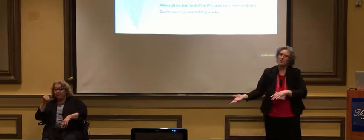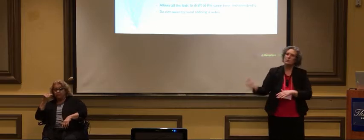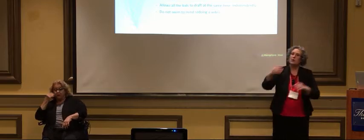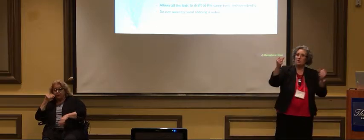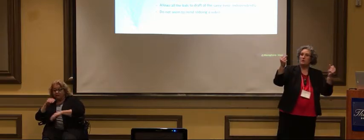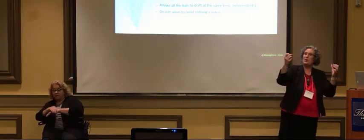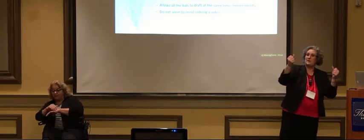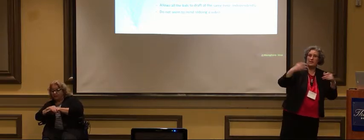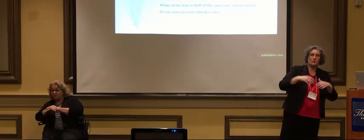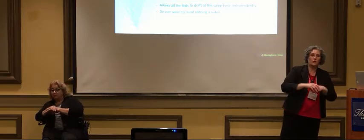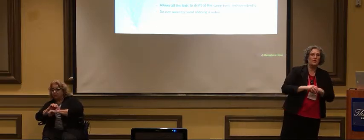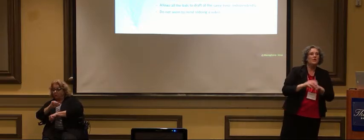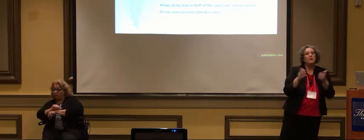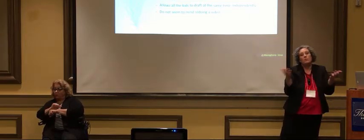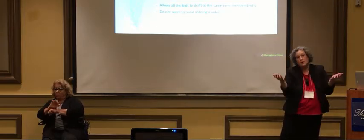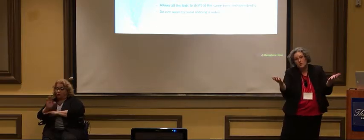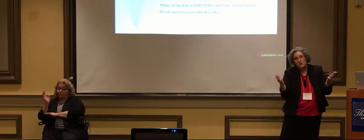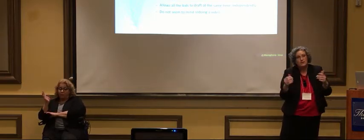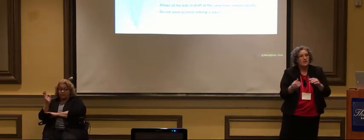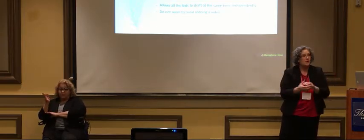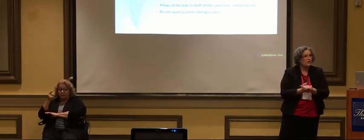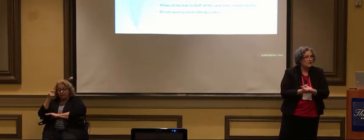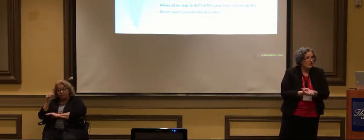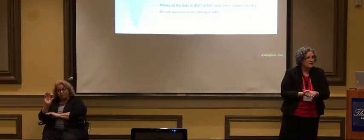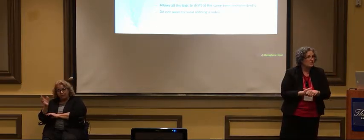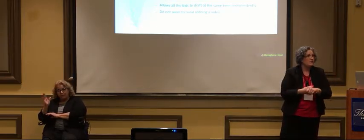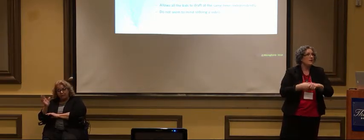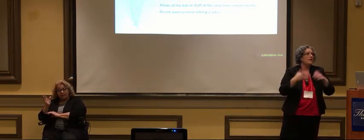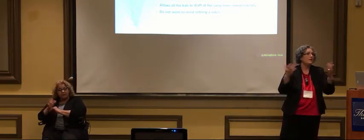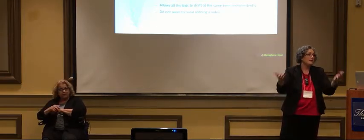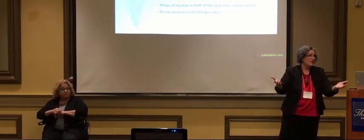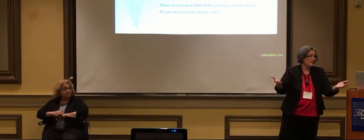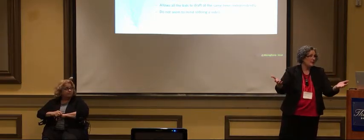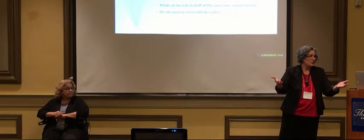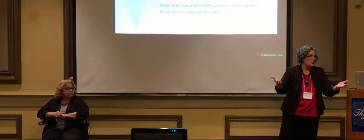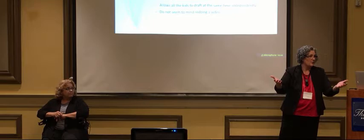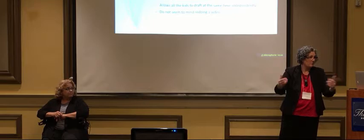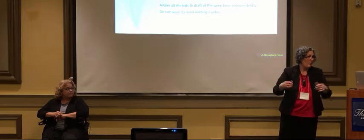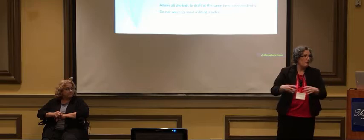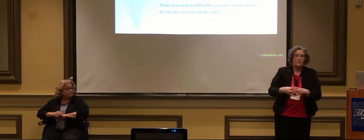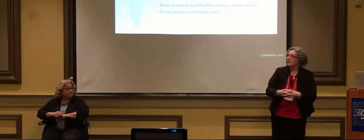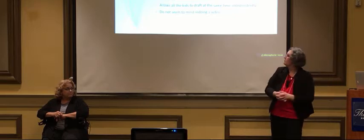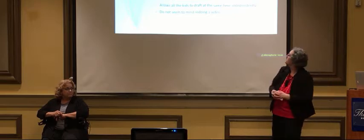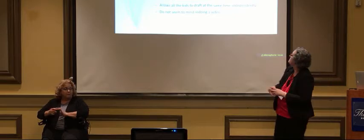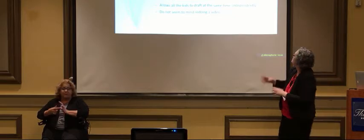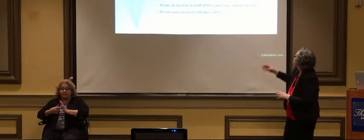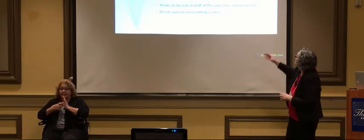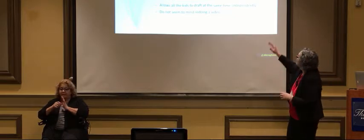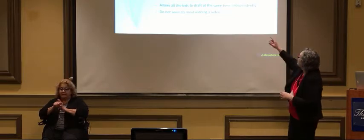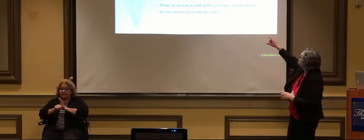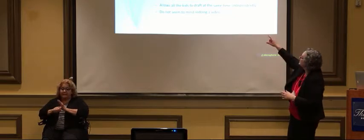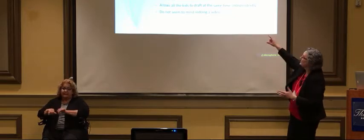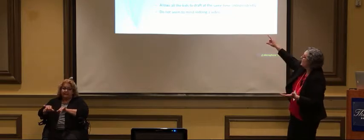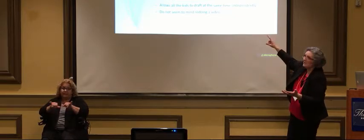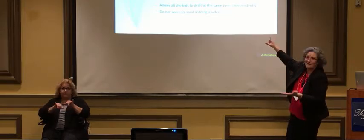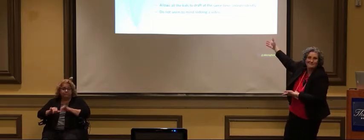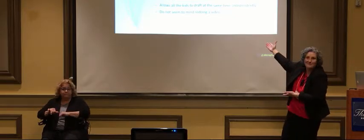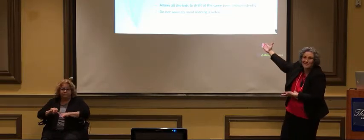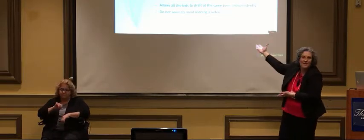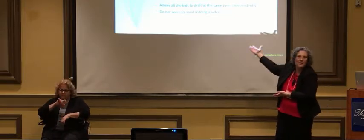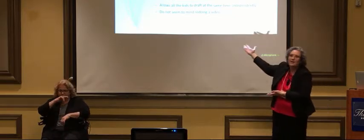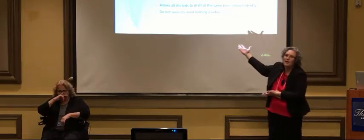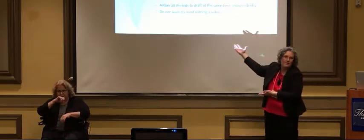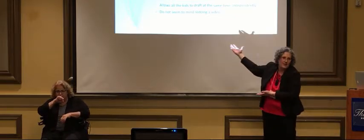right, well, let's work on your presentation, because presentation is also in state standards. All right, kids love